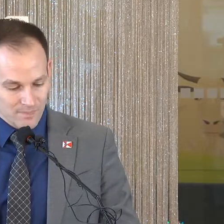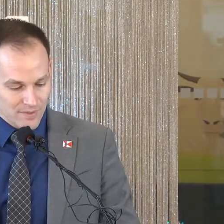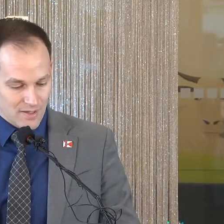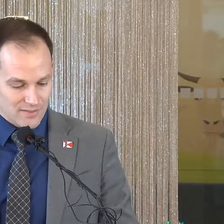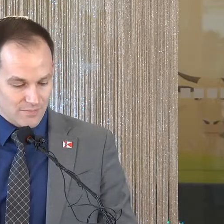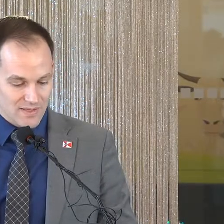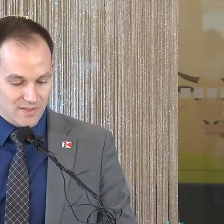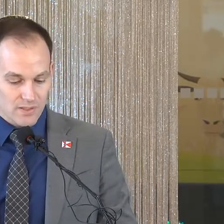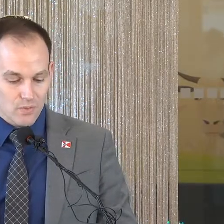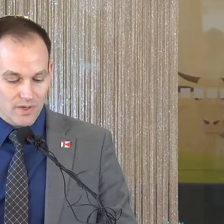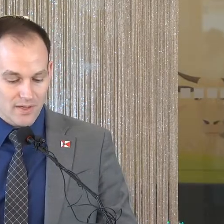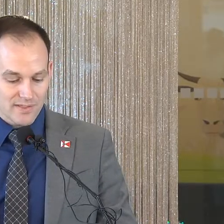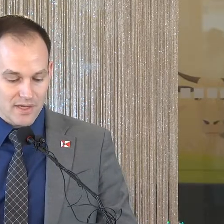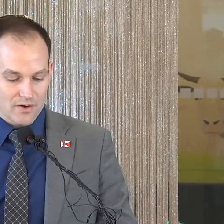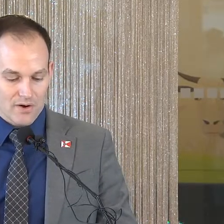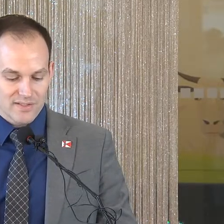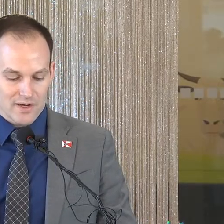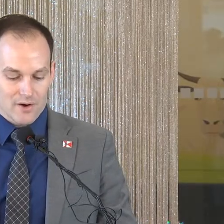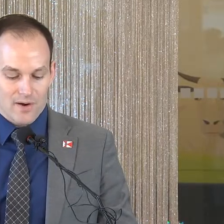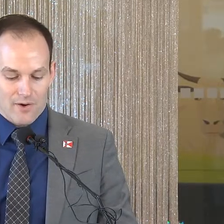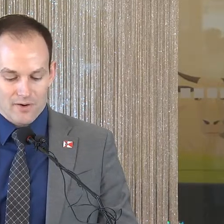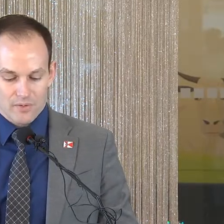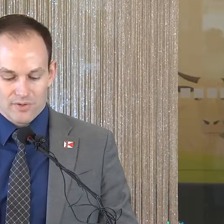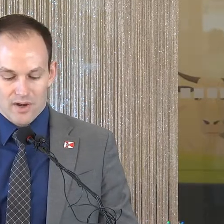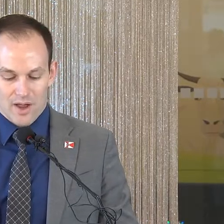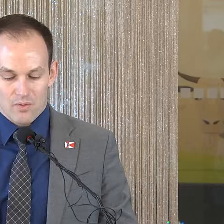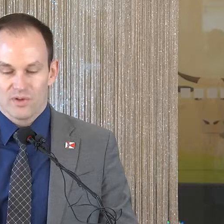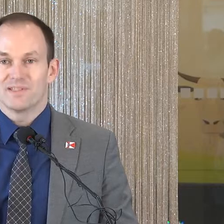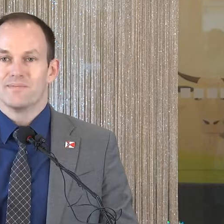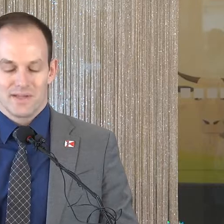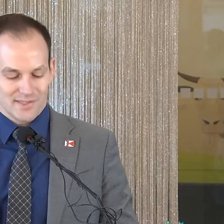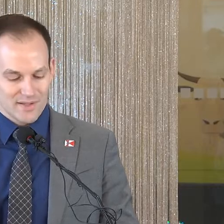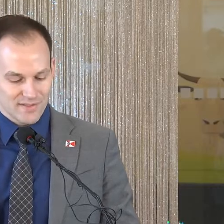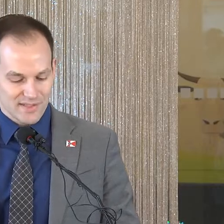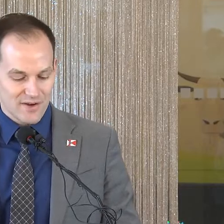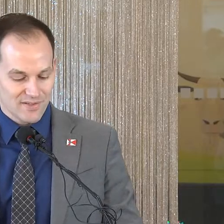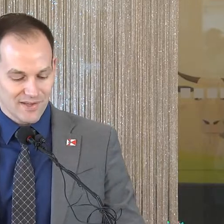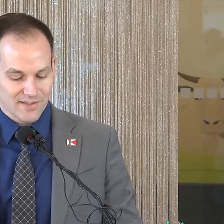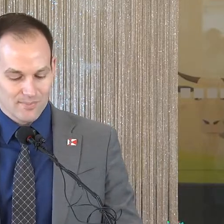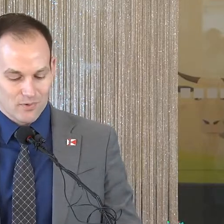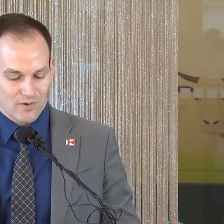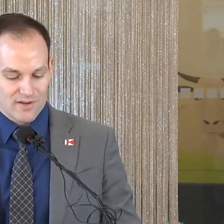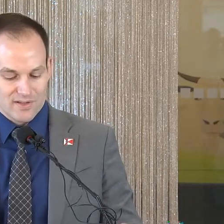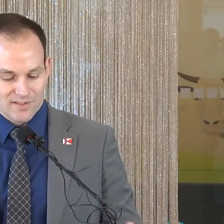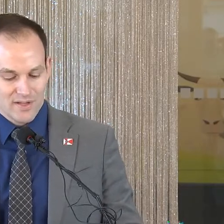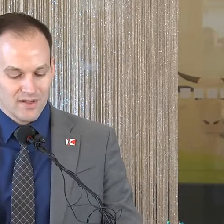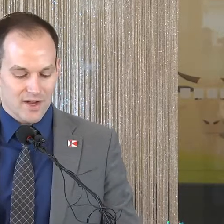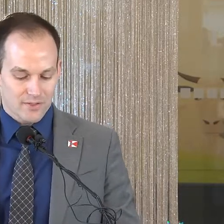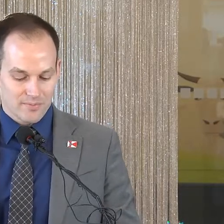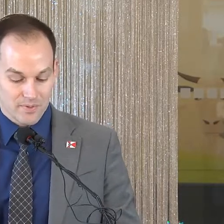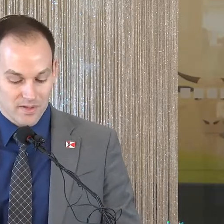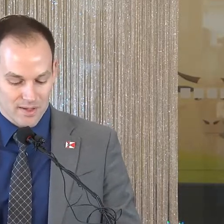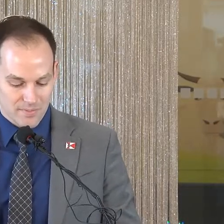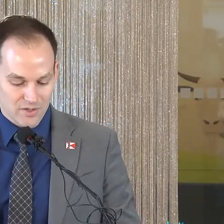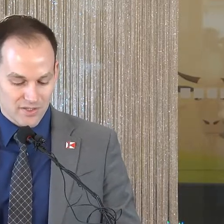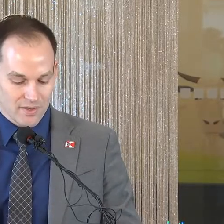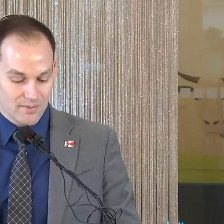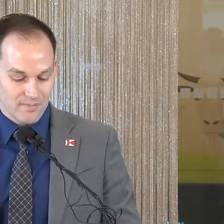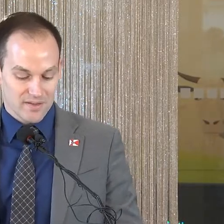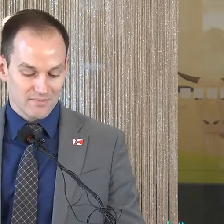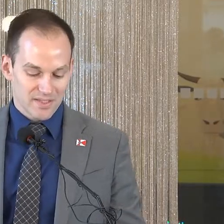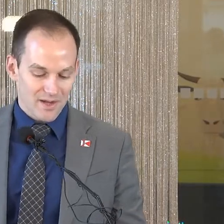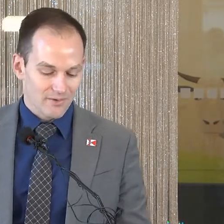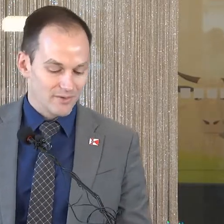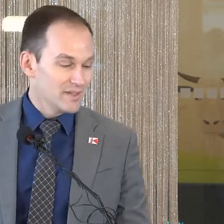experience. So fans of the 20s and Art Deco era will not want to miss this. And here to tell us more is Dr.